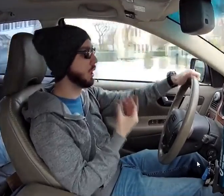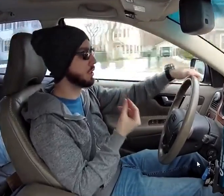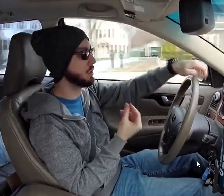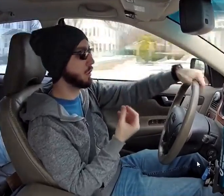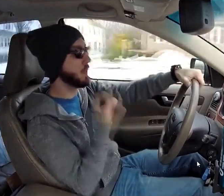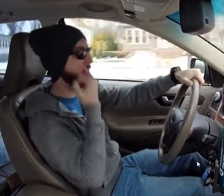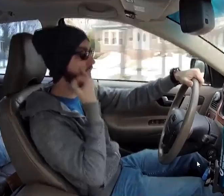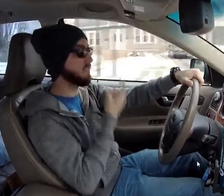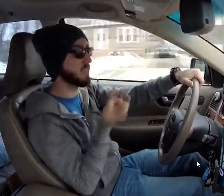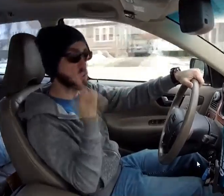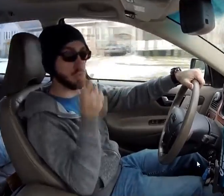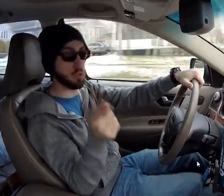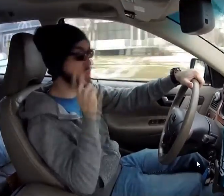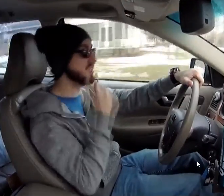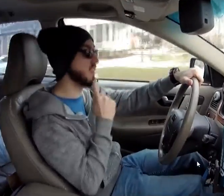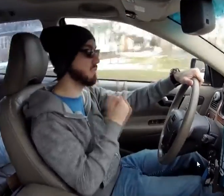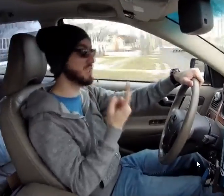And how do they communicate with deaf people?